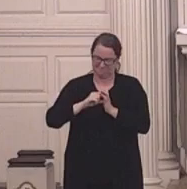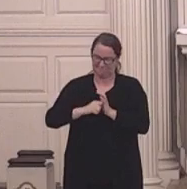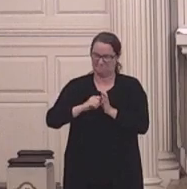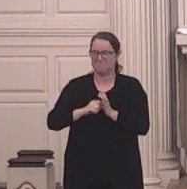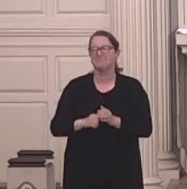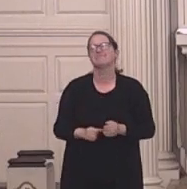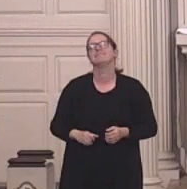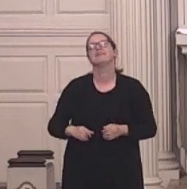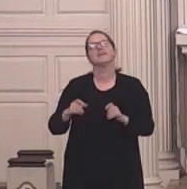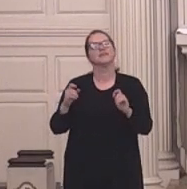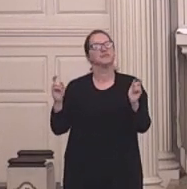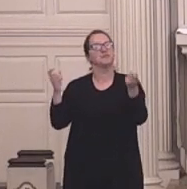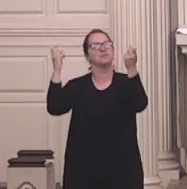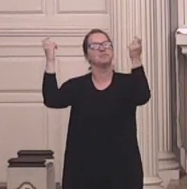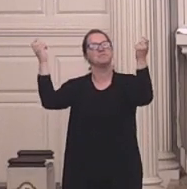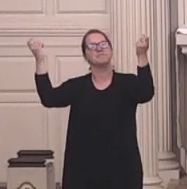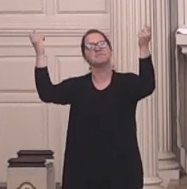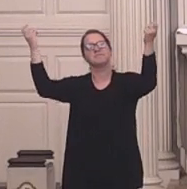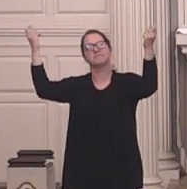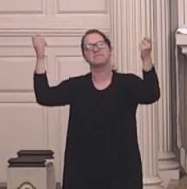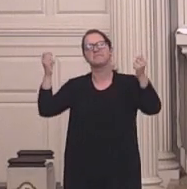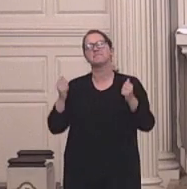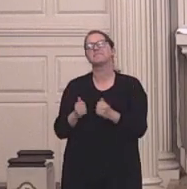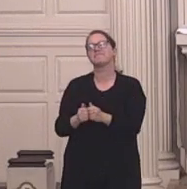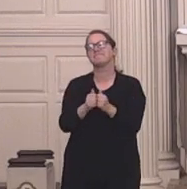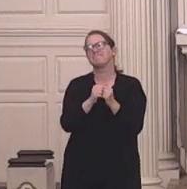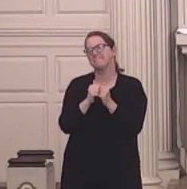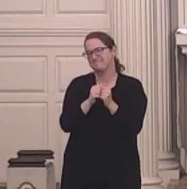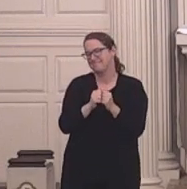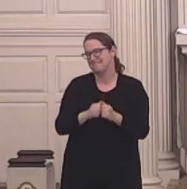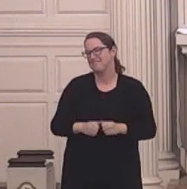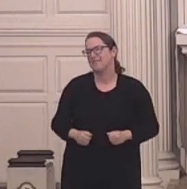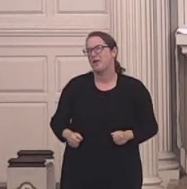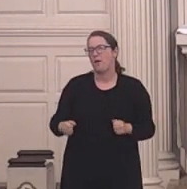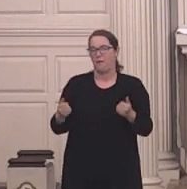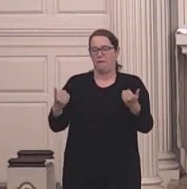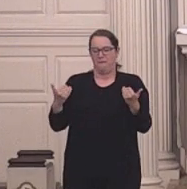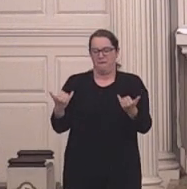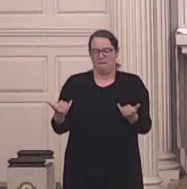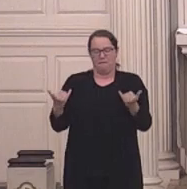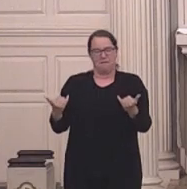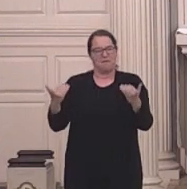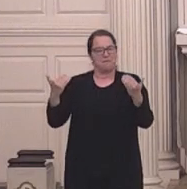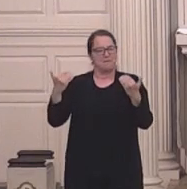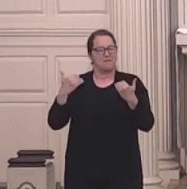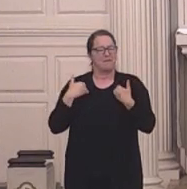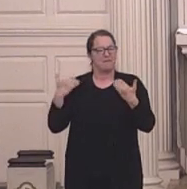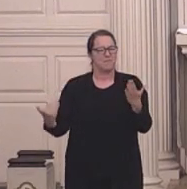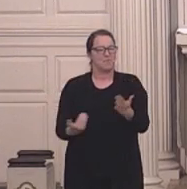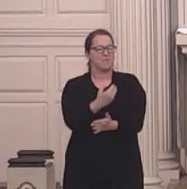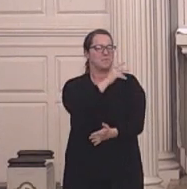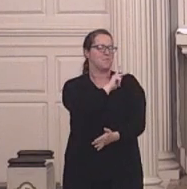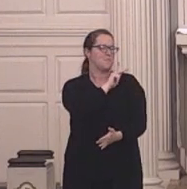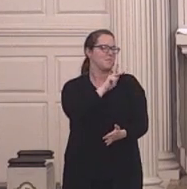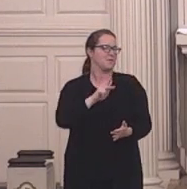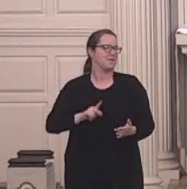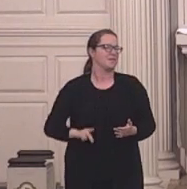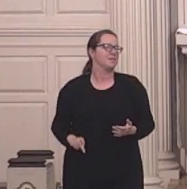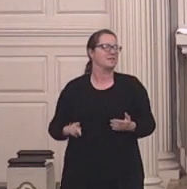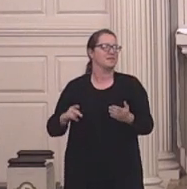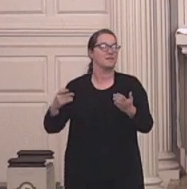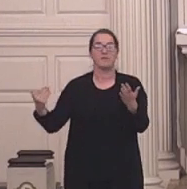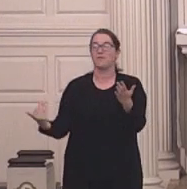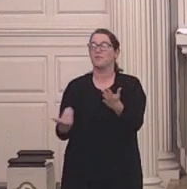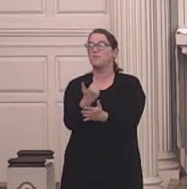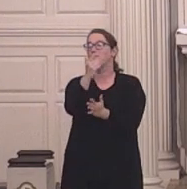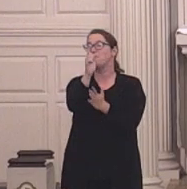oblation, by the new king's revelation, ends the form of